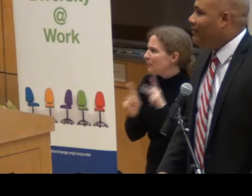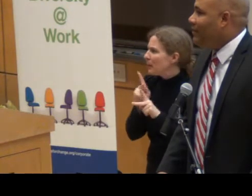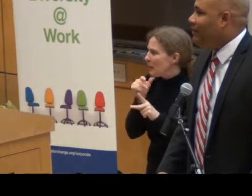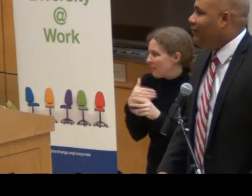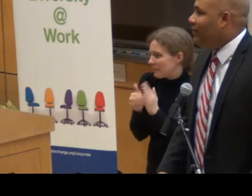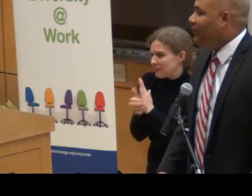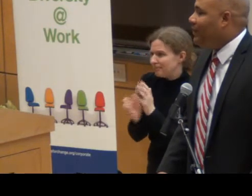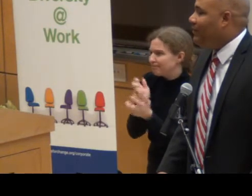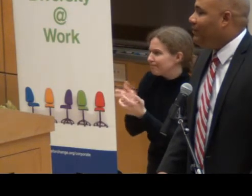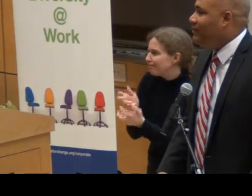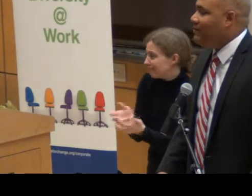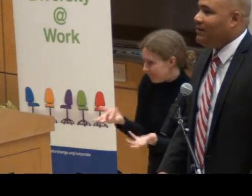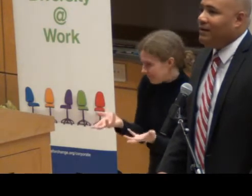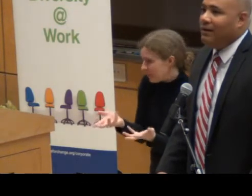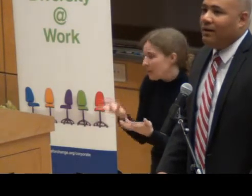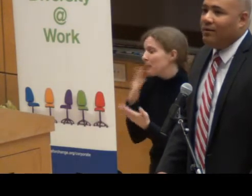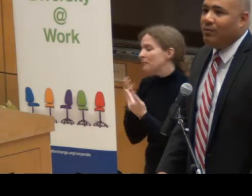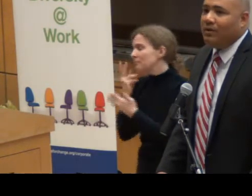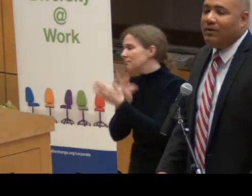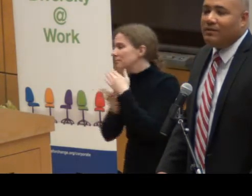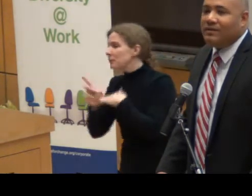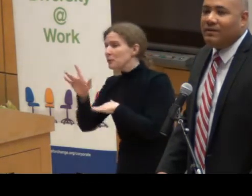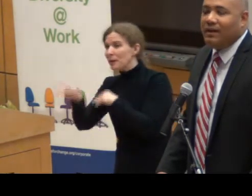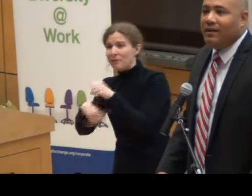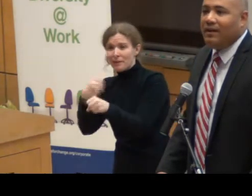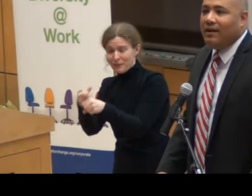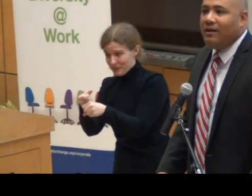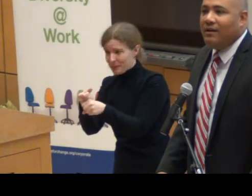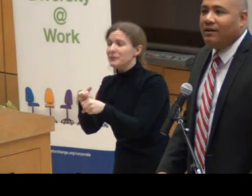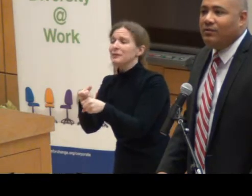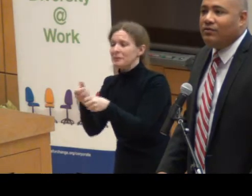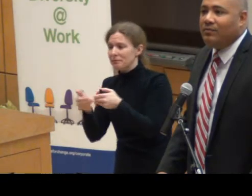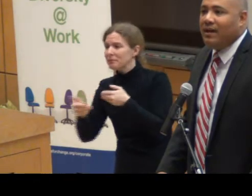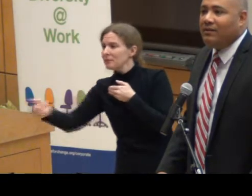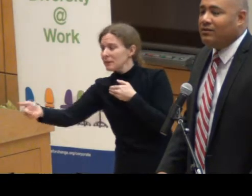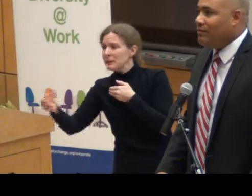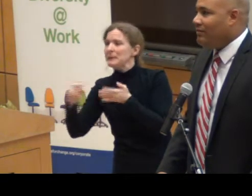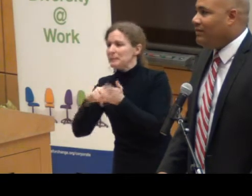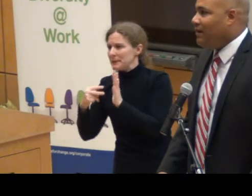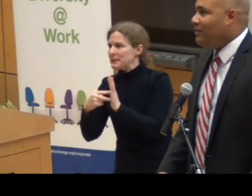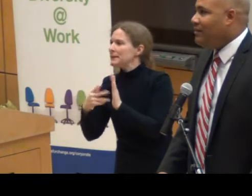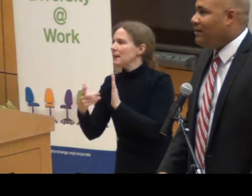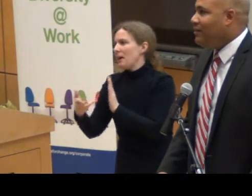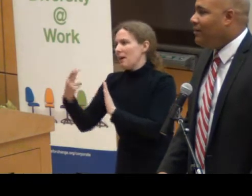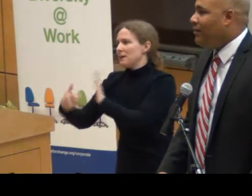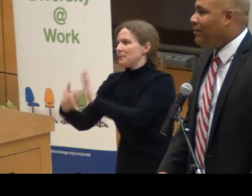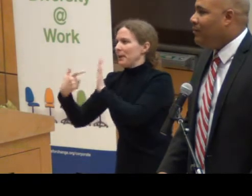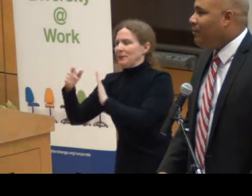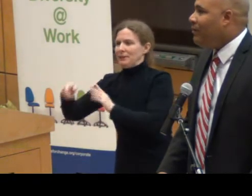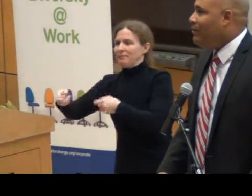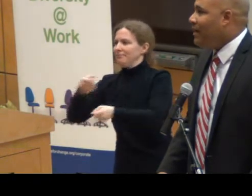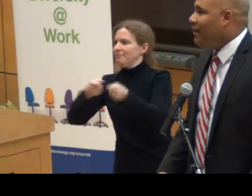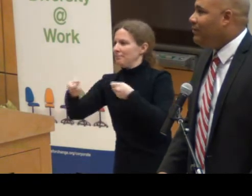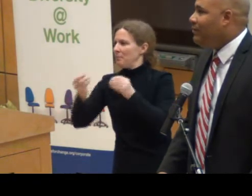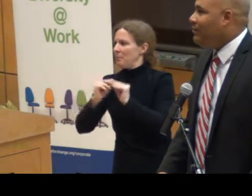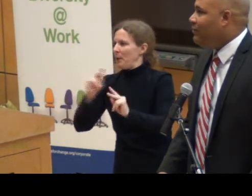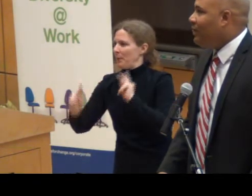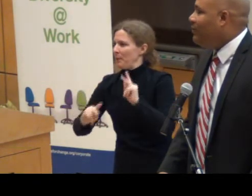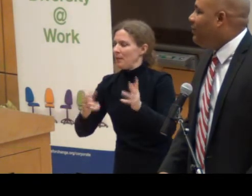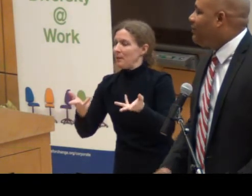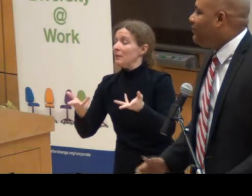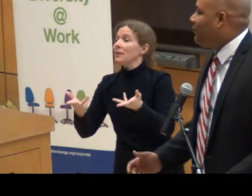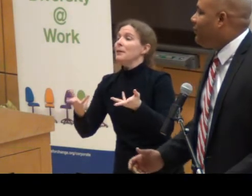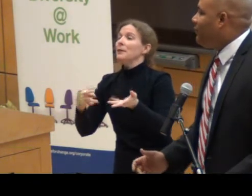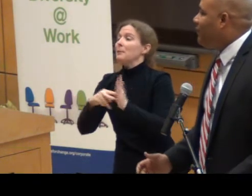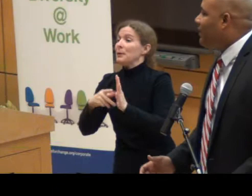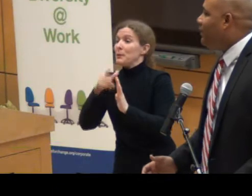the next 25 years, we're going to see a huge demand in certain sectors, and we're going to have to